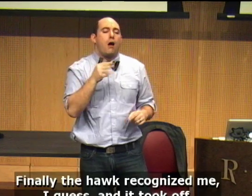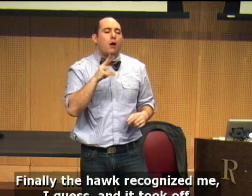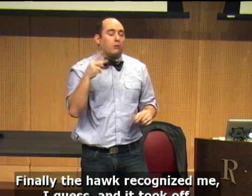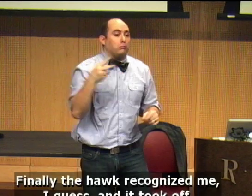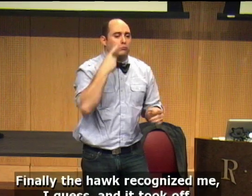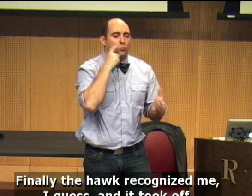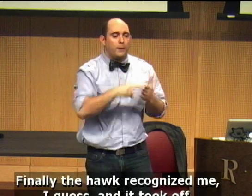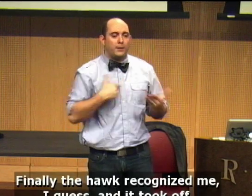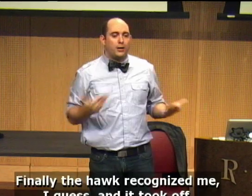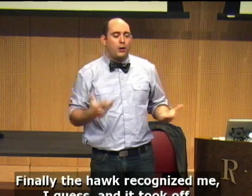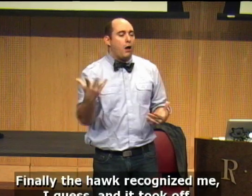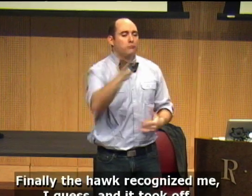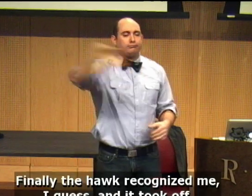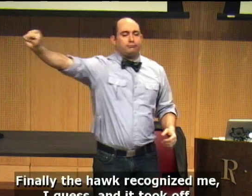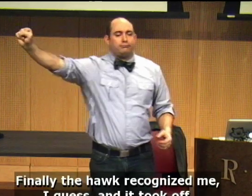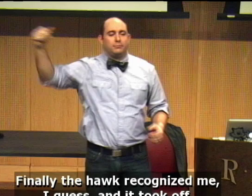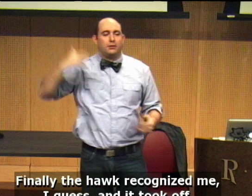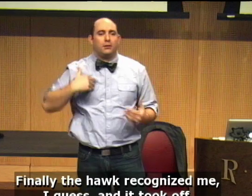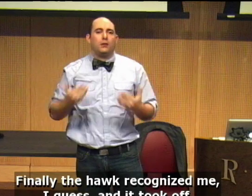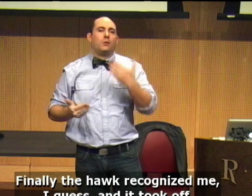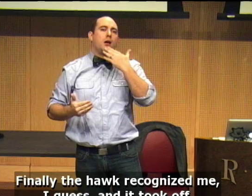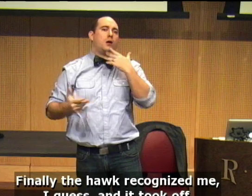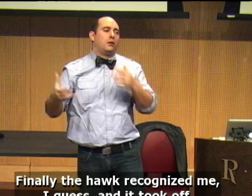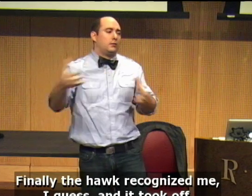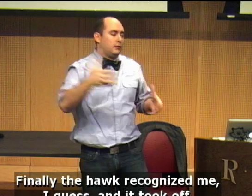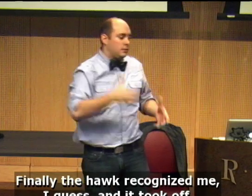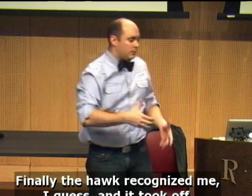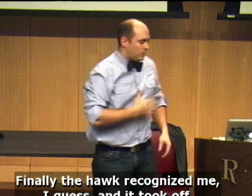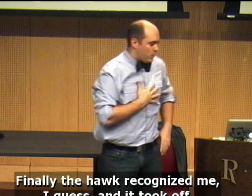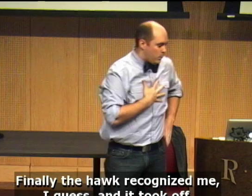Finally, the hawk recognized me, I guess, and it took off.